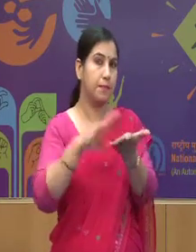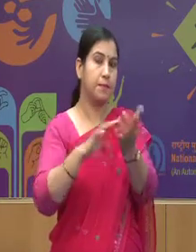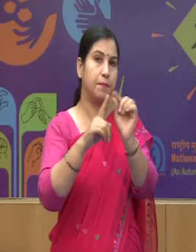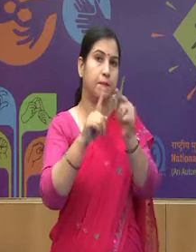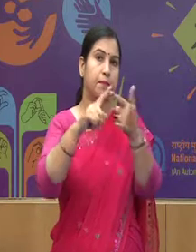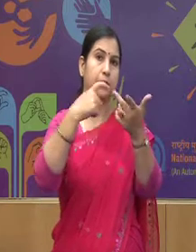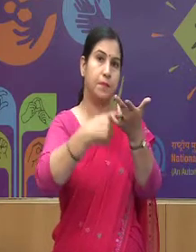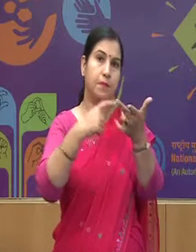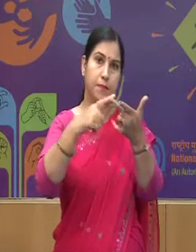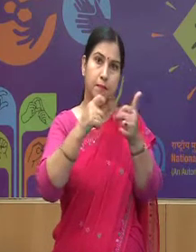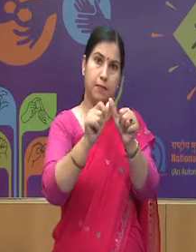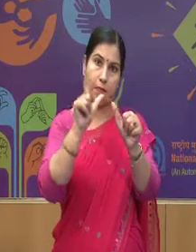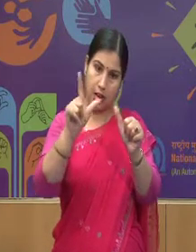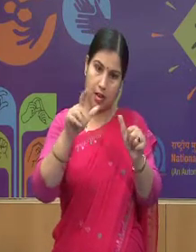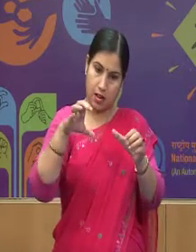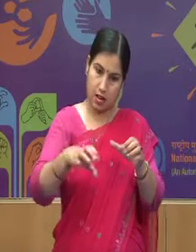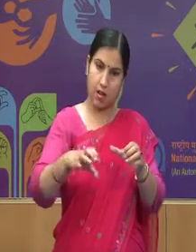imperial country,